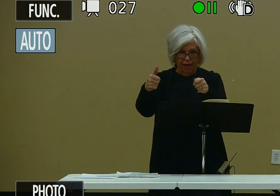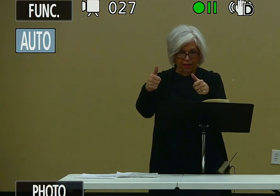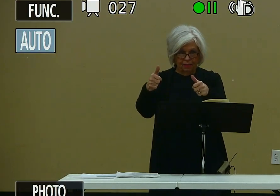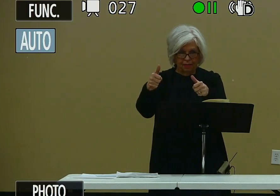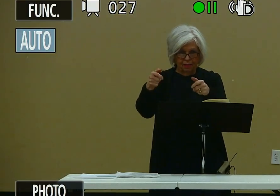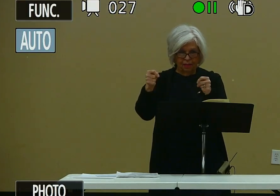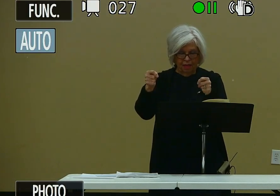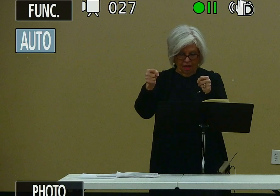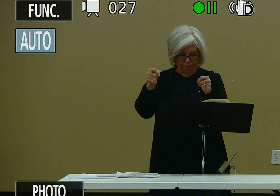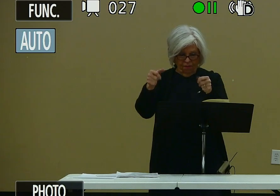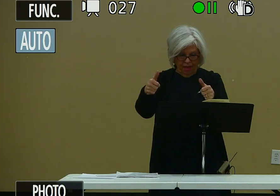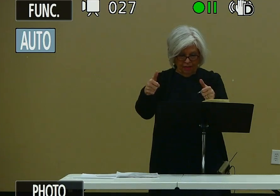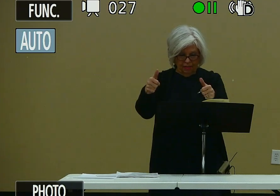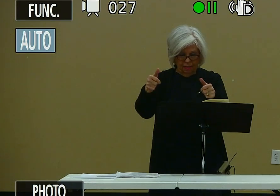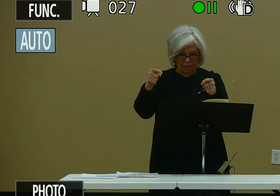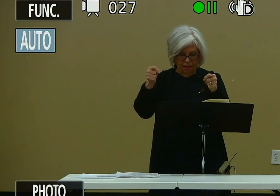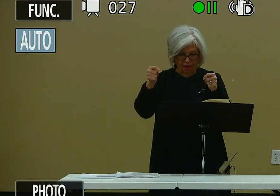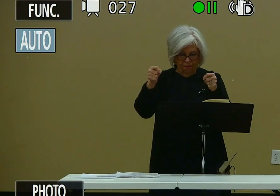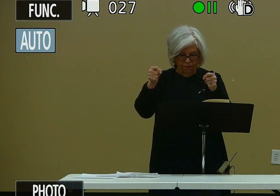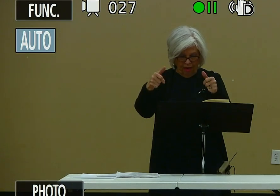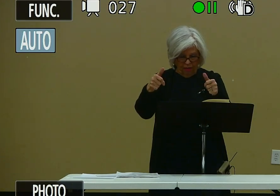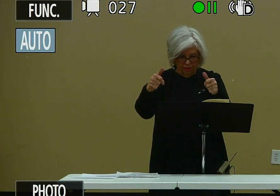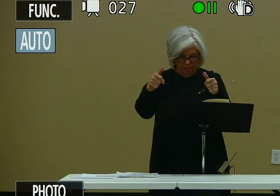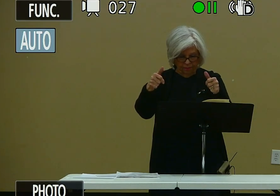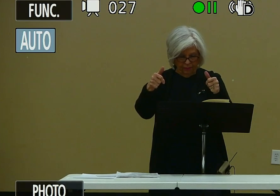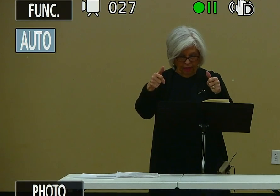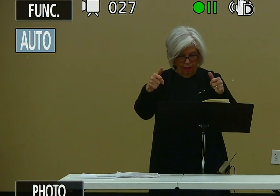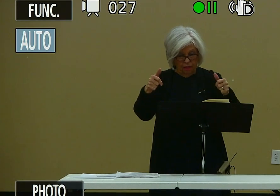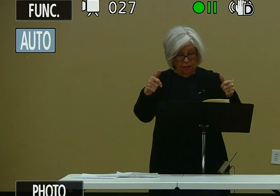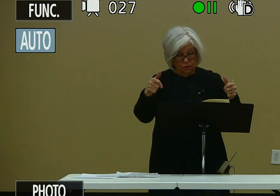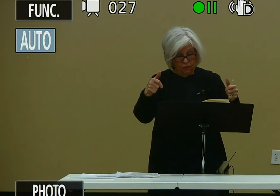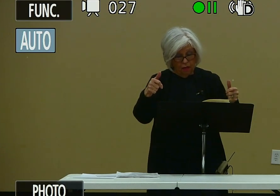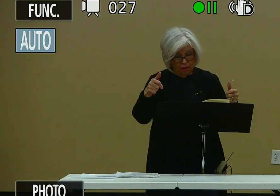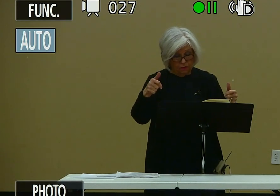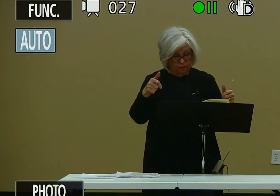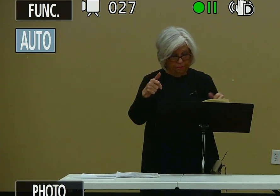Fast. Fast. Fast. Now it says